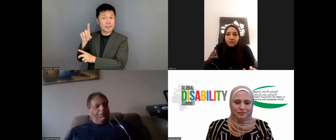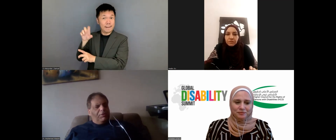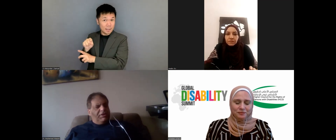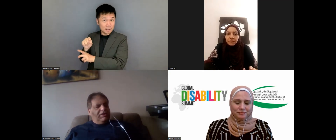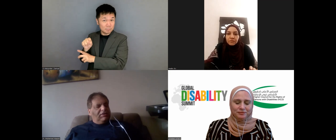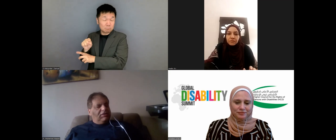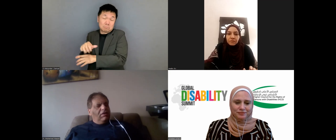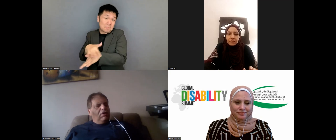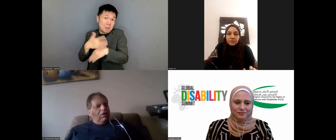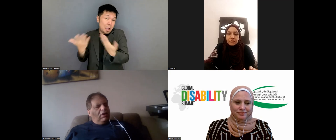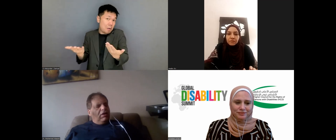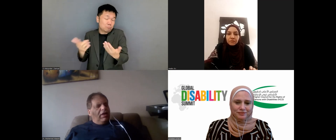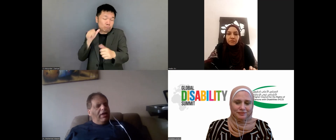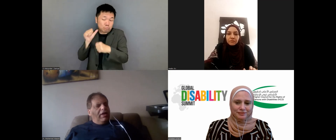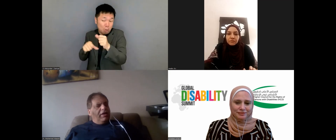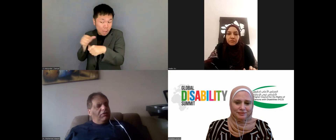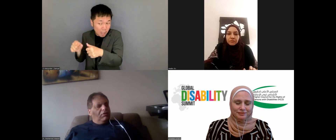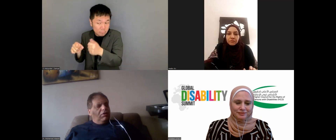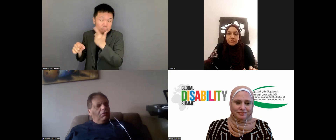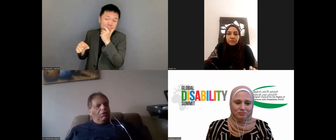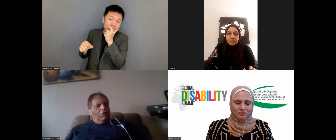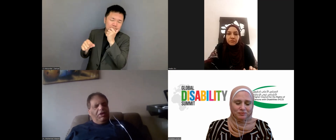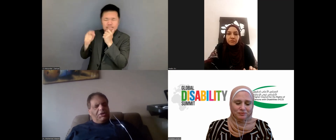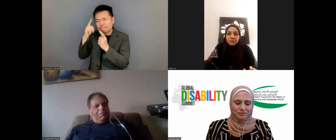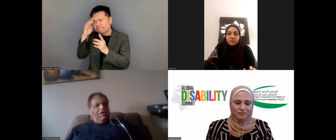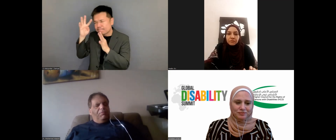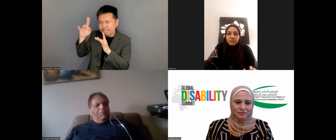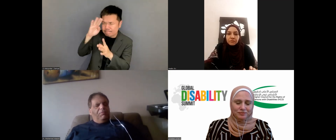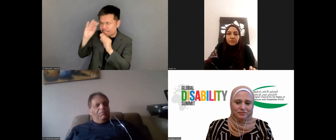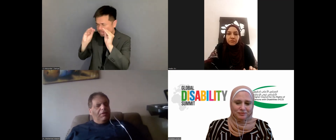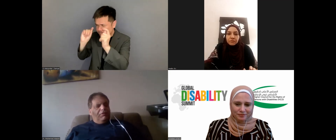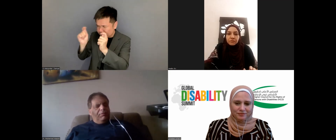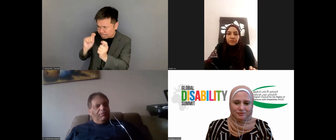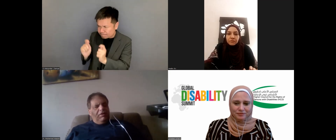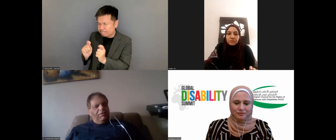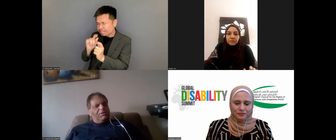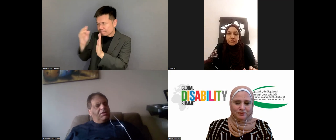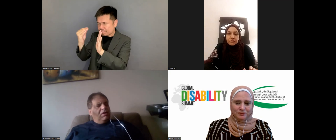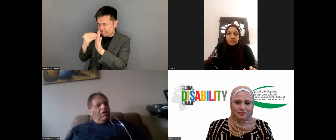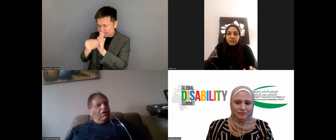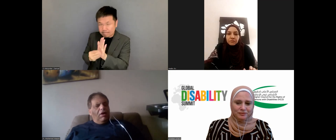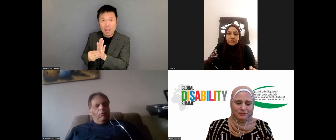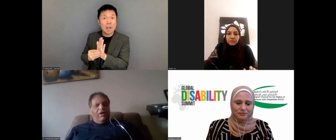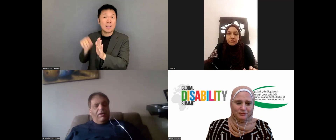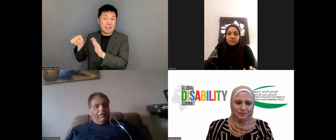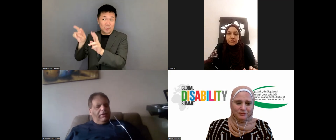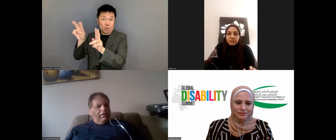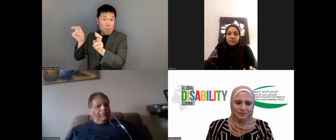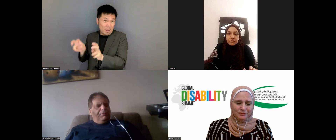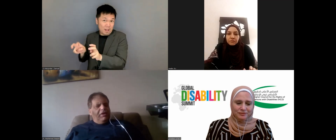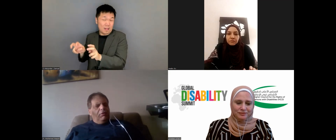the process, and what do we expect maybe from the themes, how we